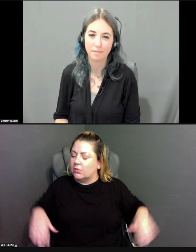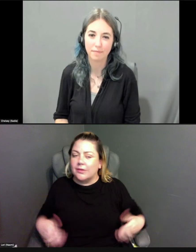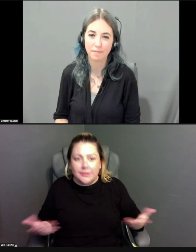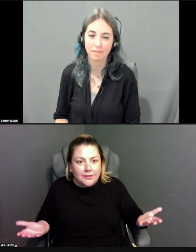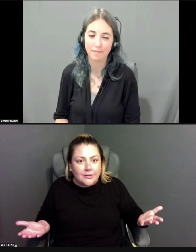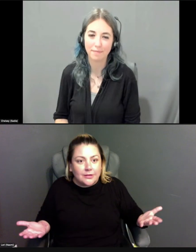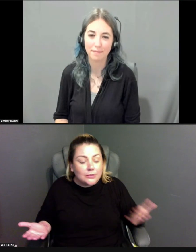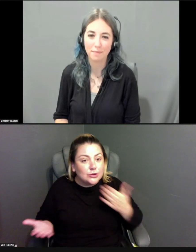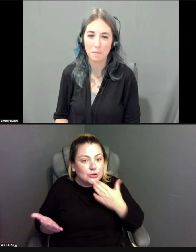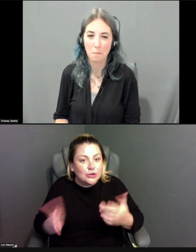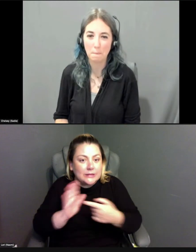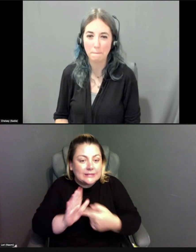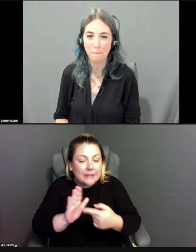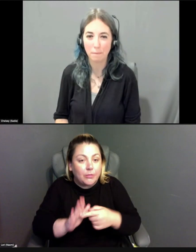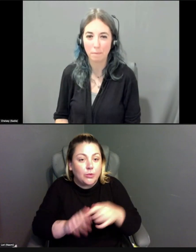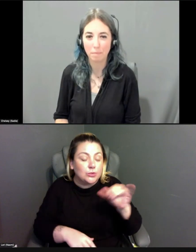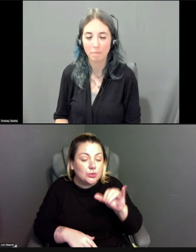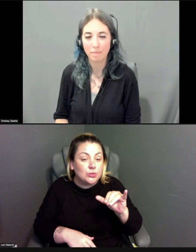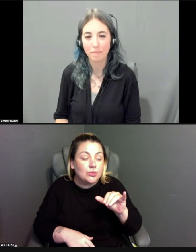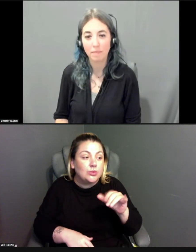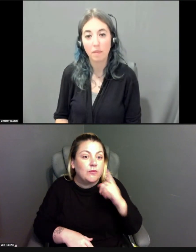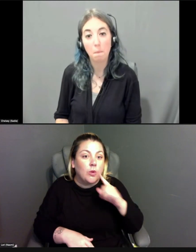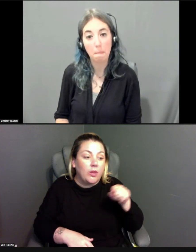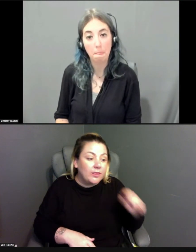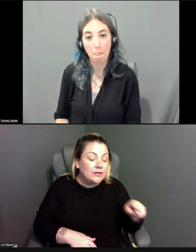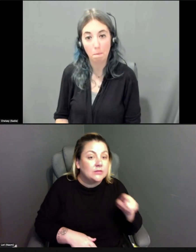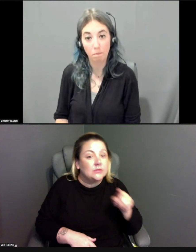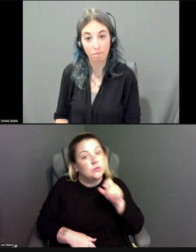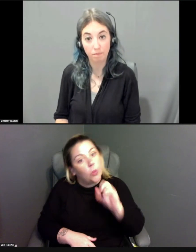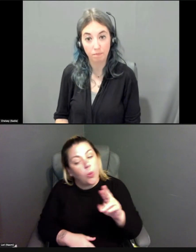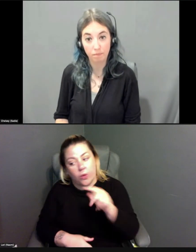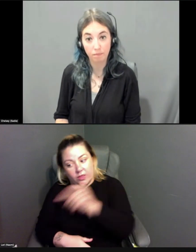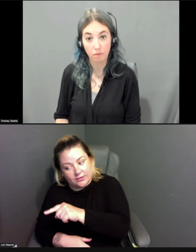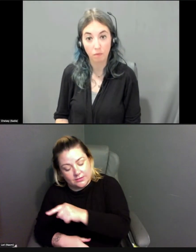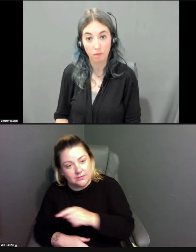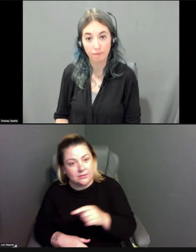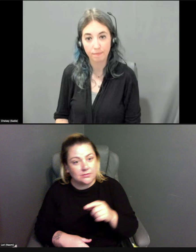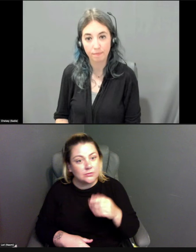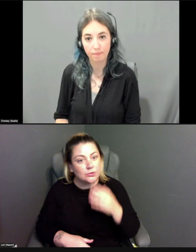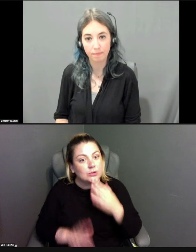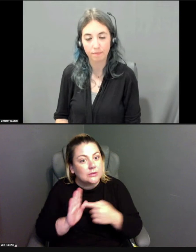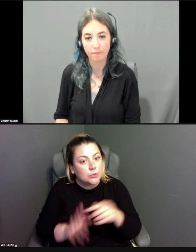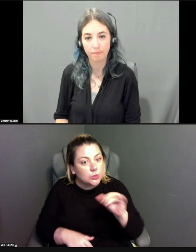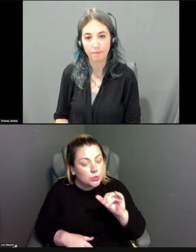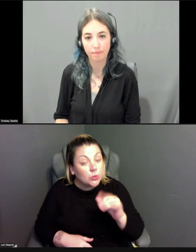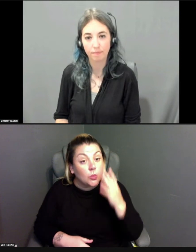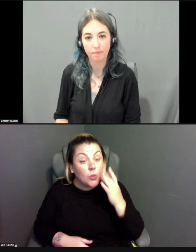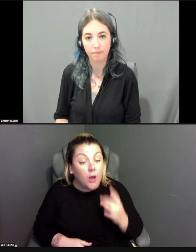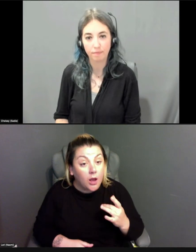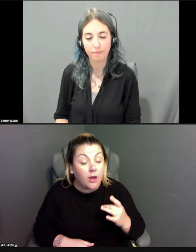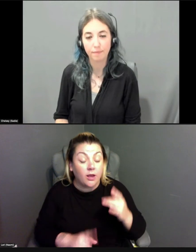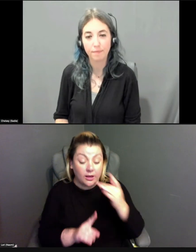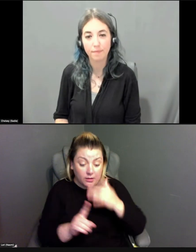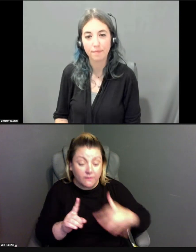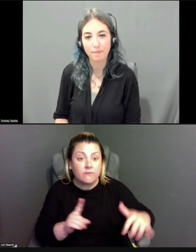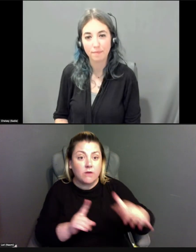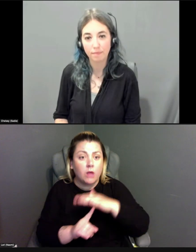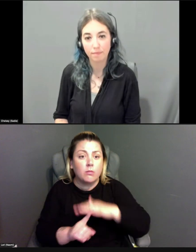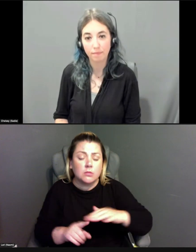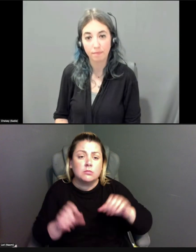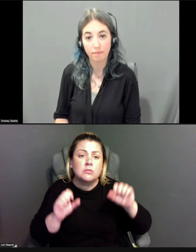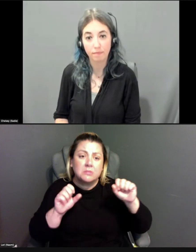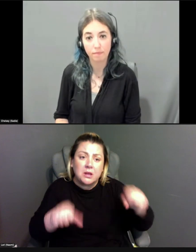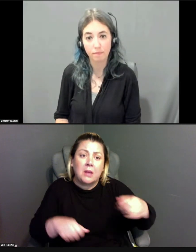is a great example of both and thinking too. Like, yeah, the environment would probably benefit from those of us who don't need to